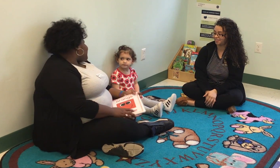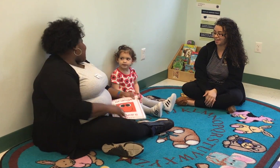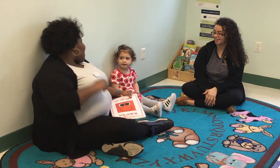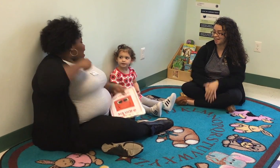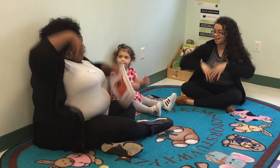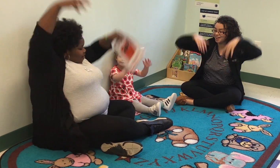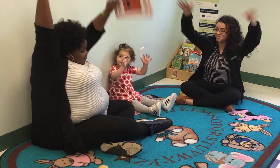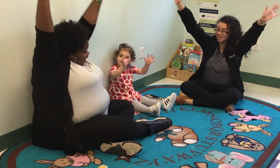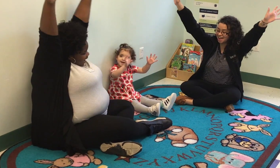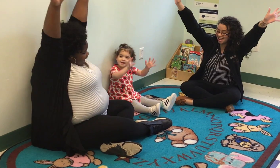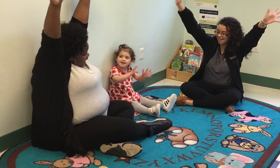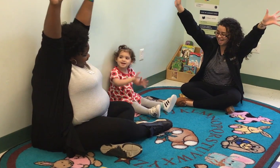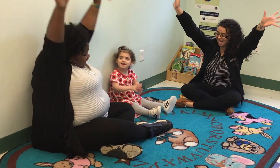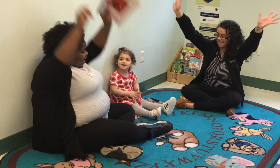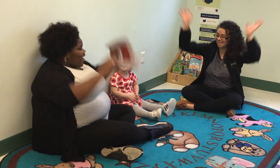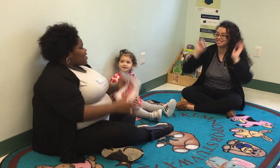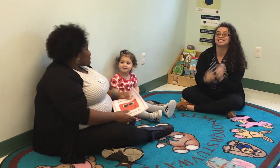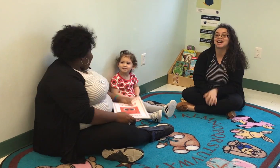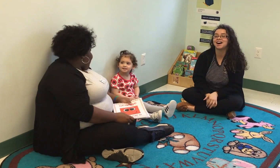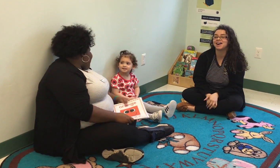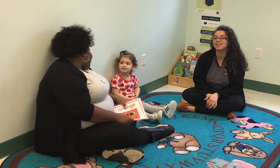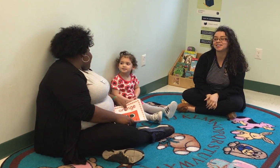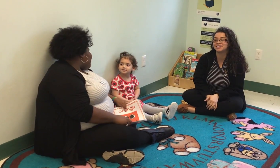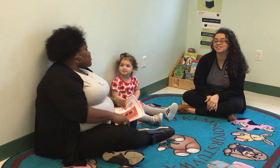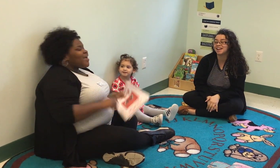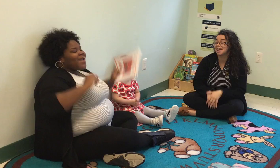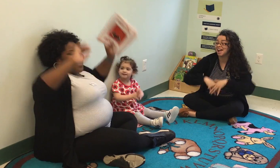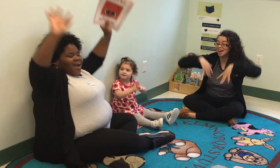hooray, hooray! Shout hooray,